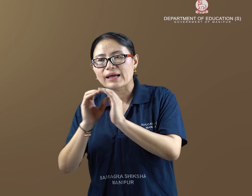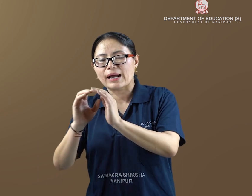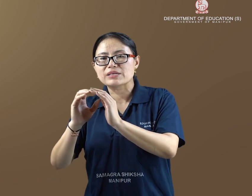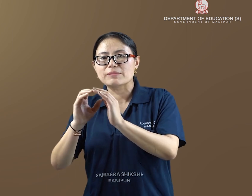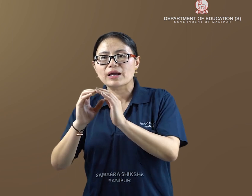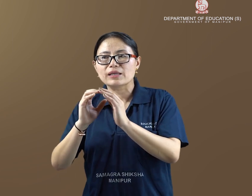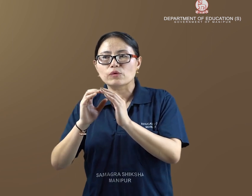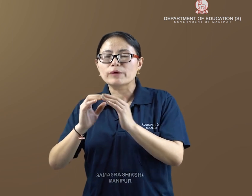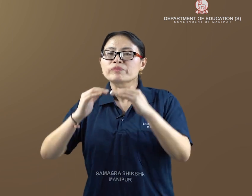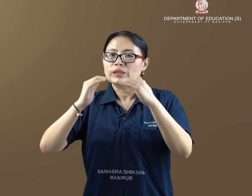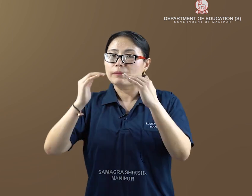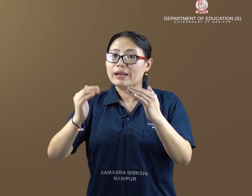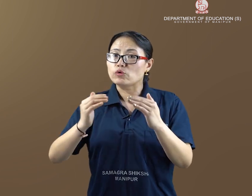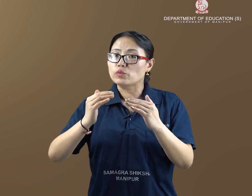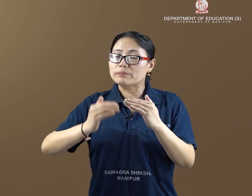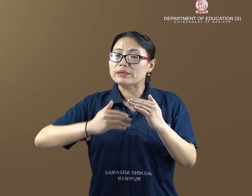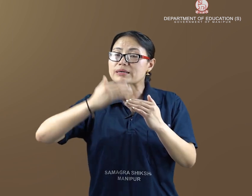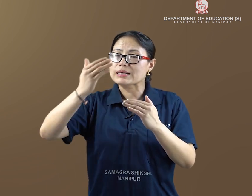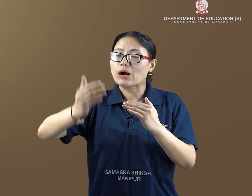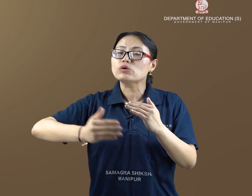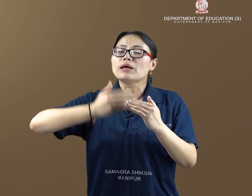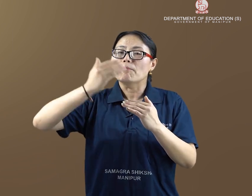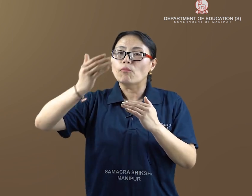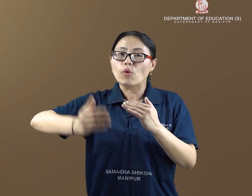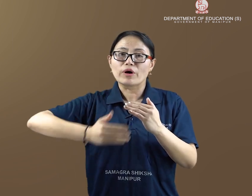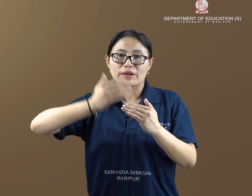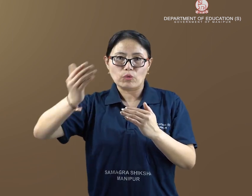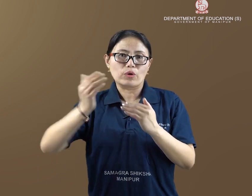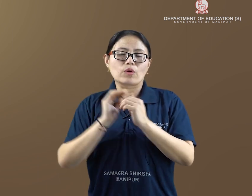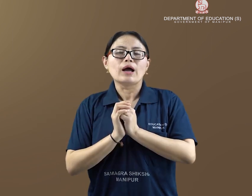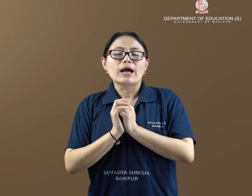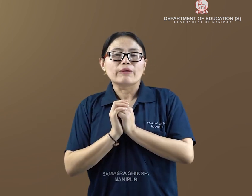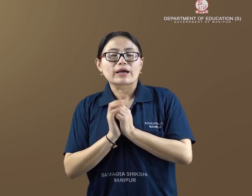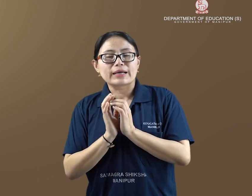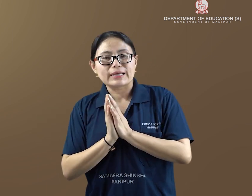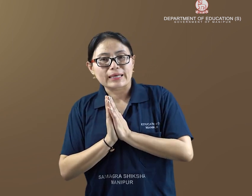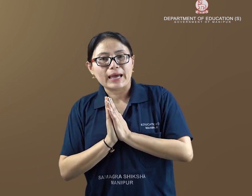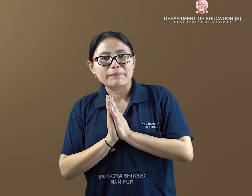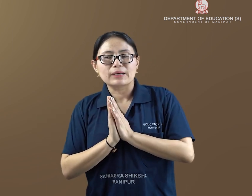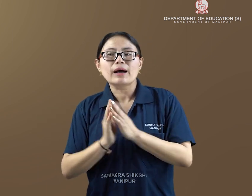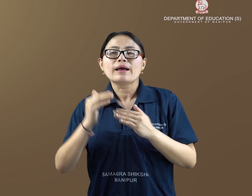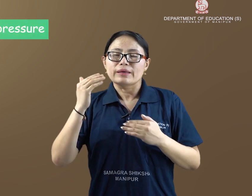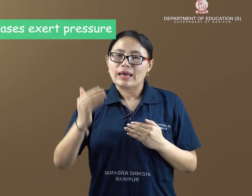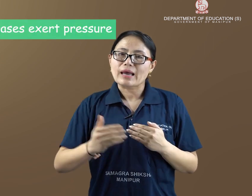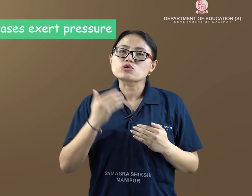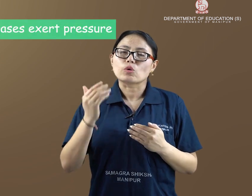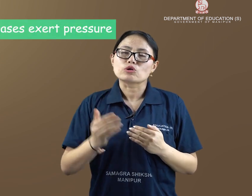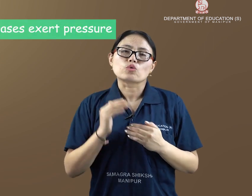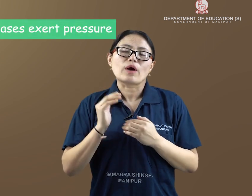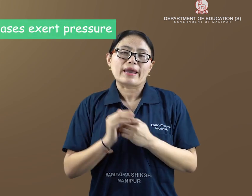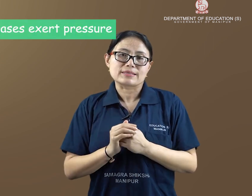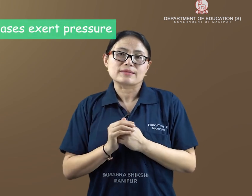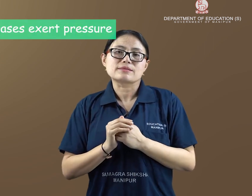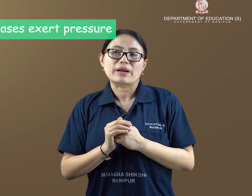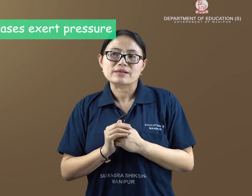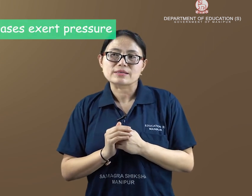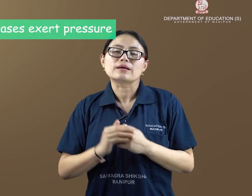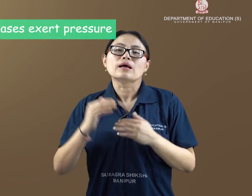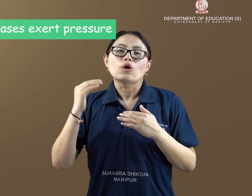kam sari makai kai dawi the balloon will burst out more and more ko aduna kai ta ke hai ba da gas also exerts pressure on